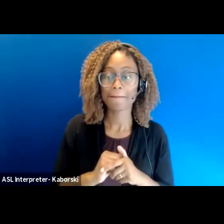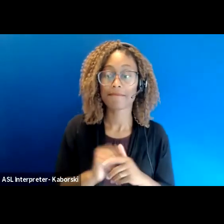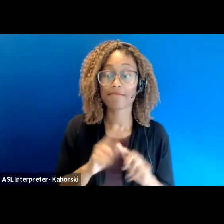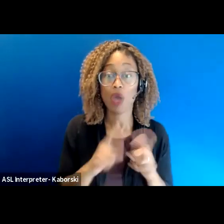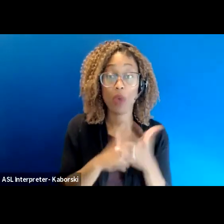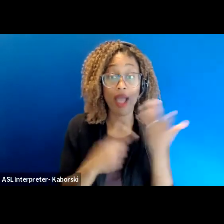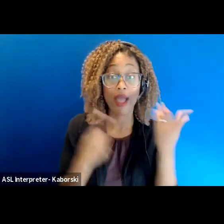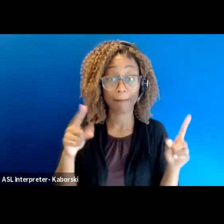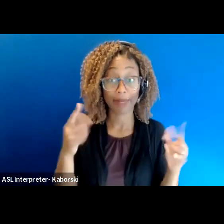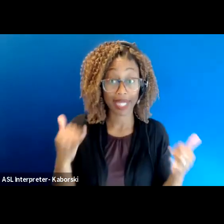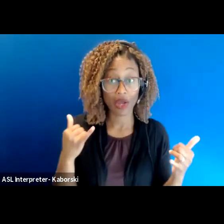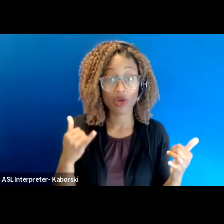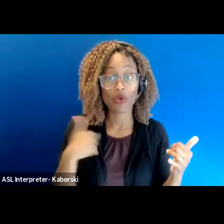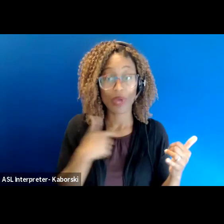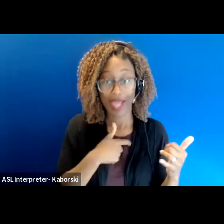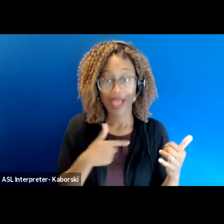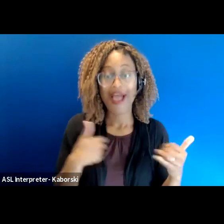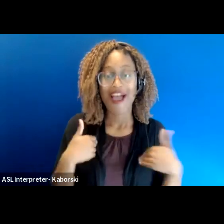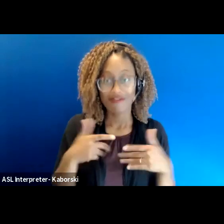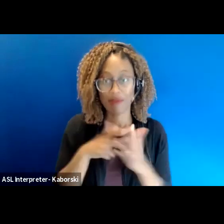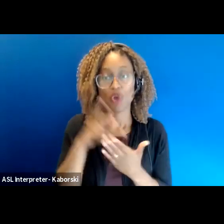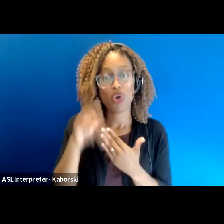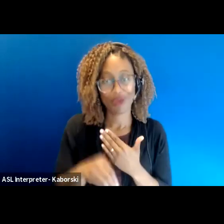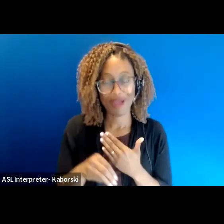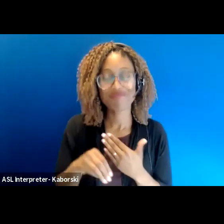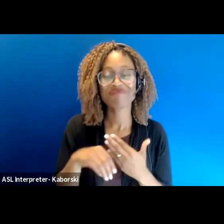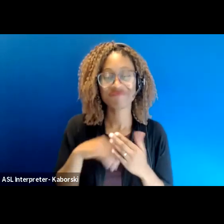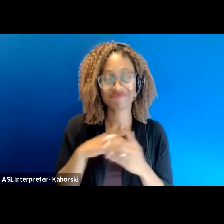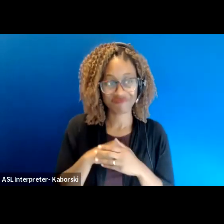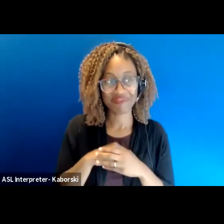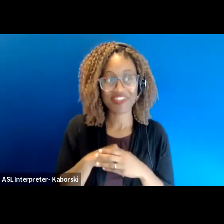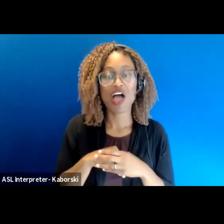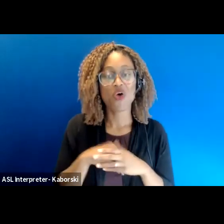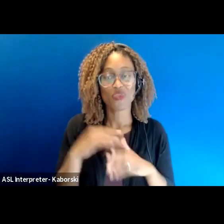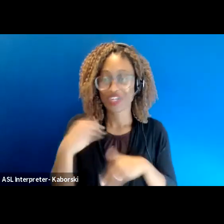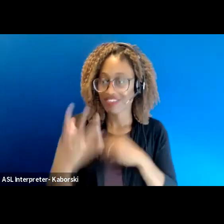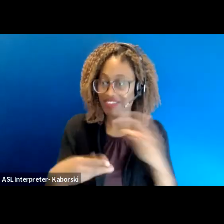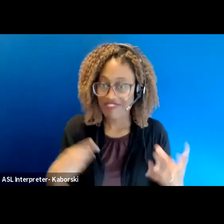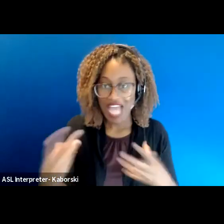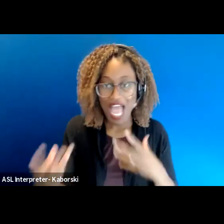is that we have a program where we are giving out